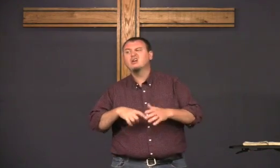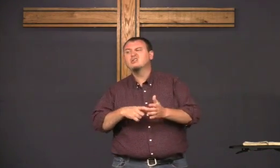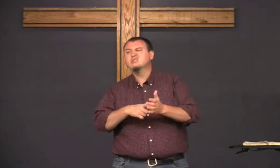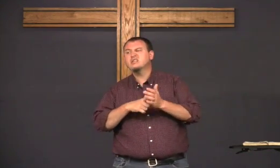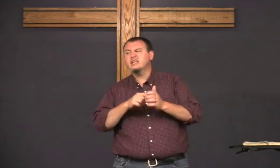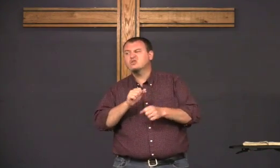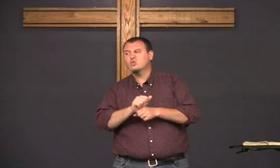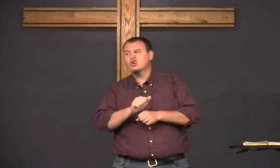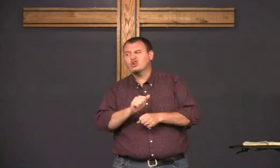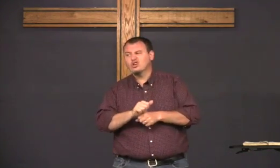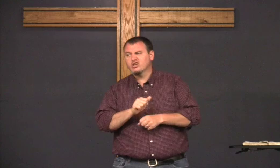Takes work.